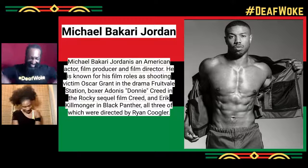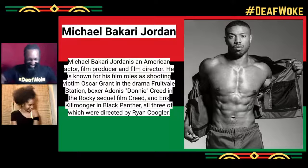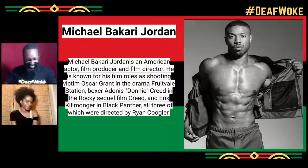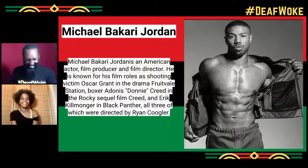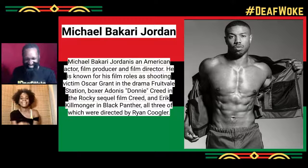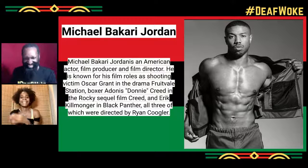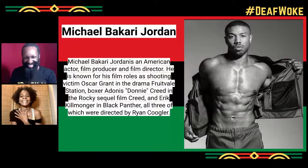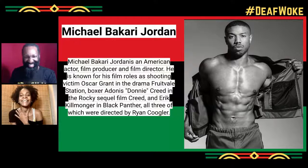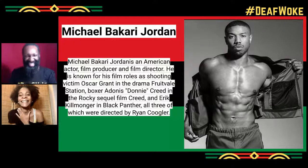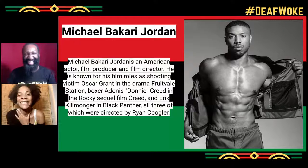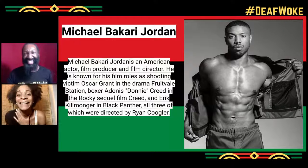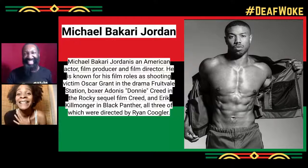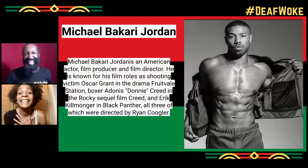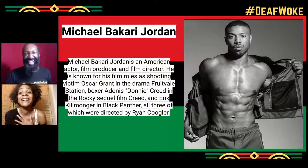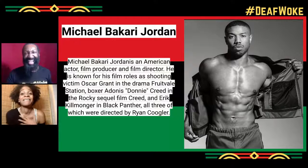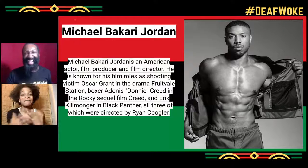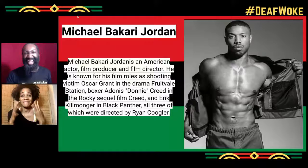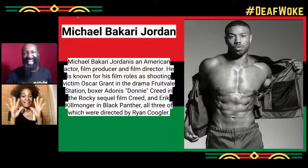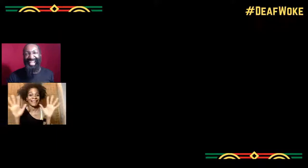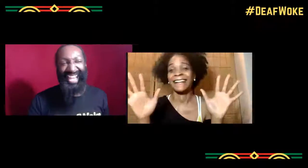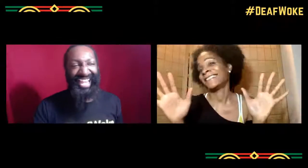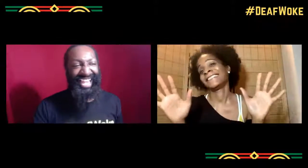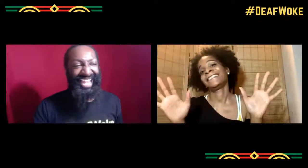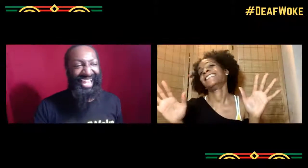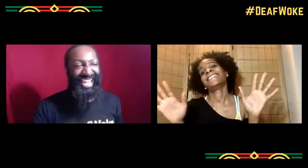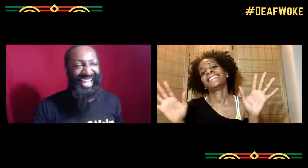Oh, so a lot of movies, so many.